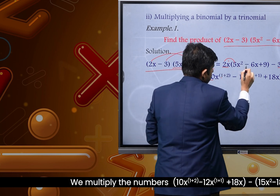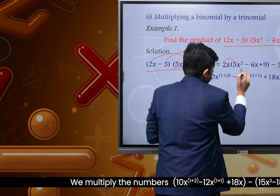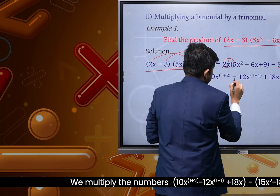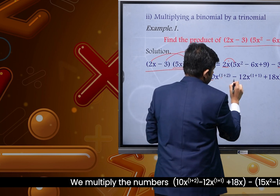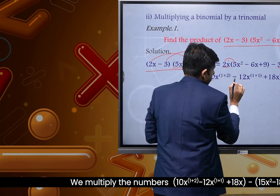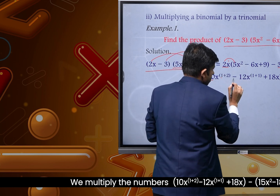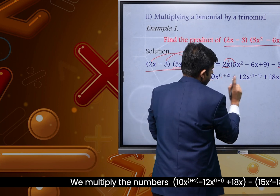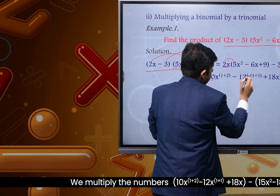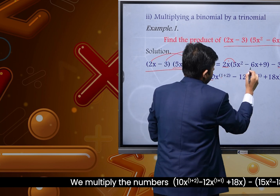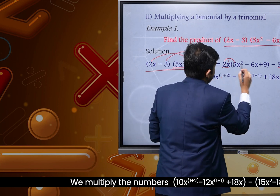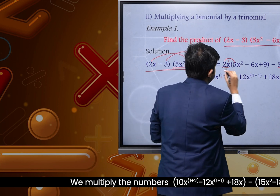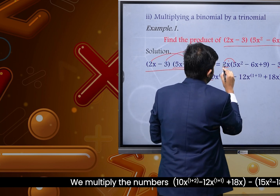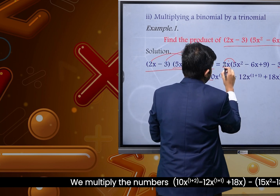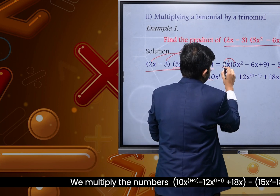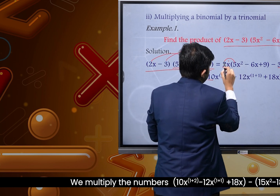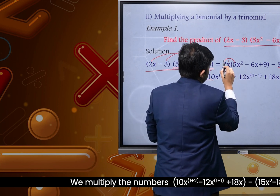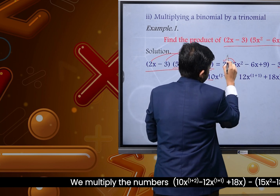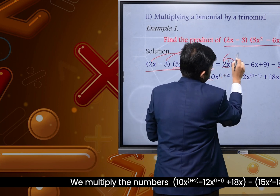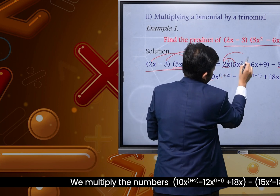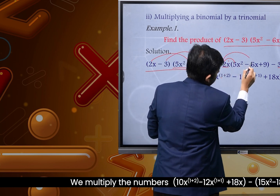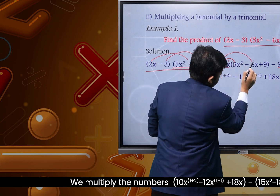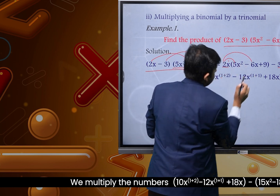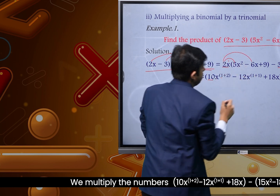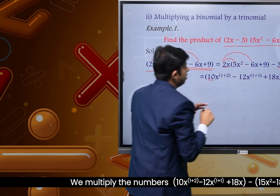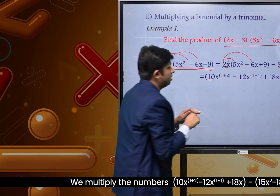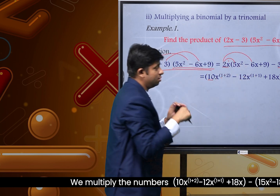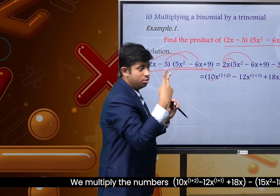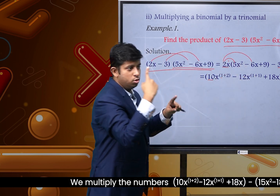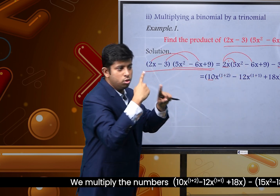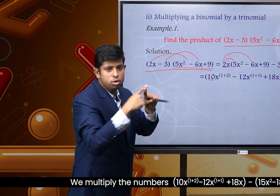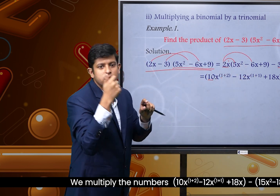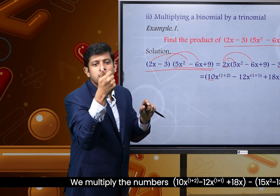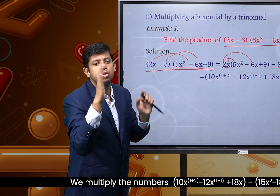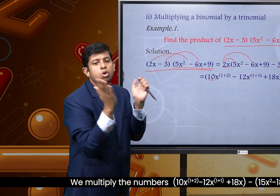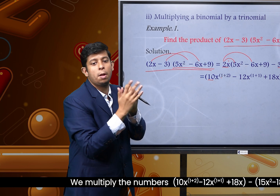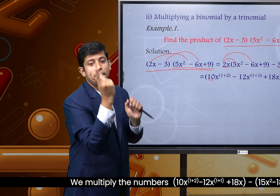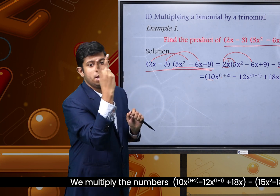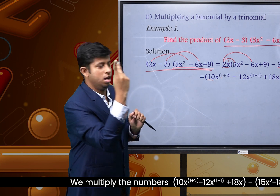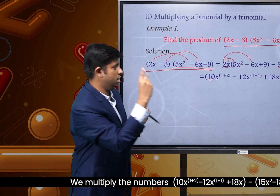Minus, multiplying the numbers again, we get 2 into 6, which is 12,